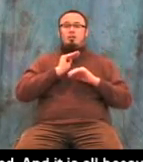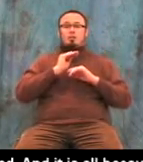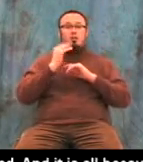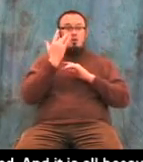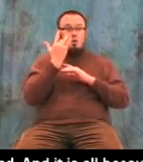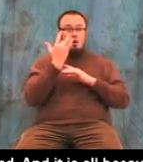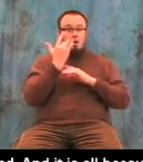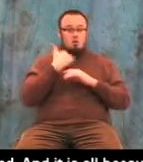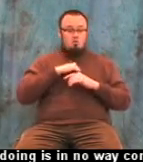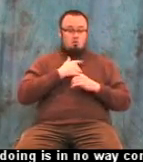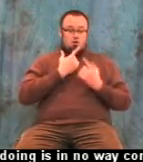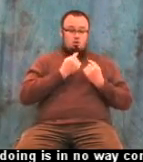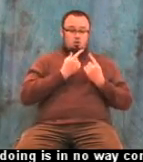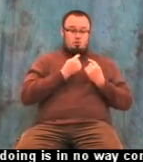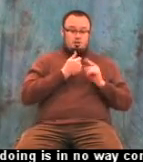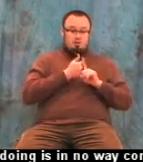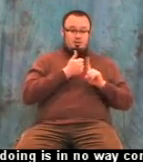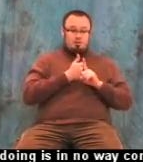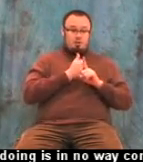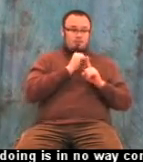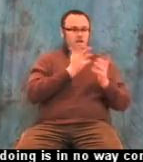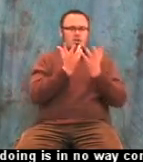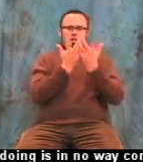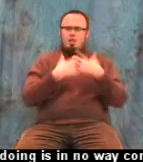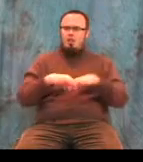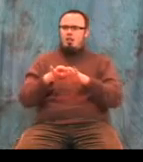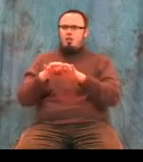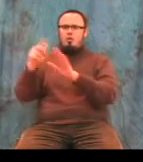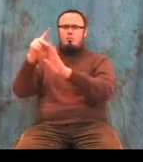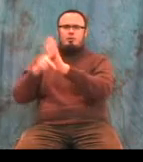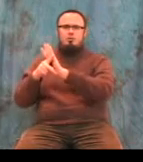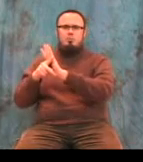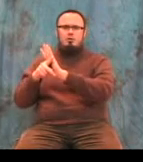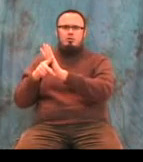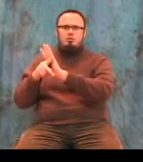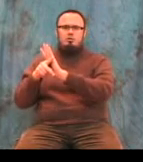and it's all because what we are doing is in no way coordinated with our principles.